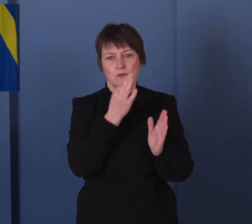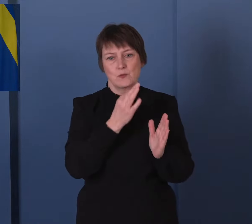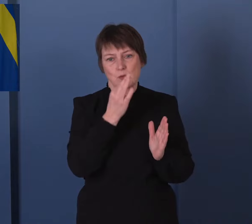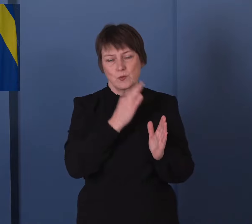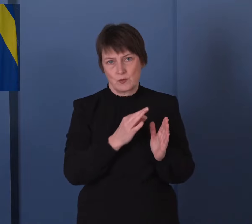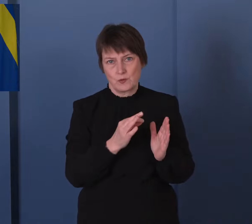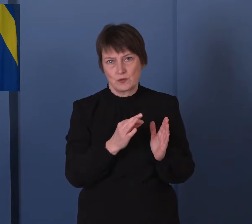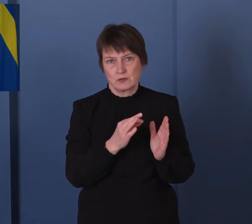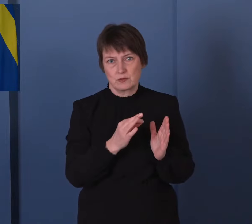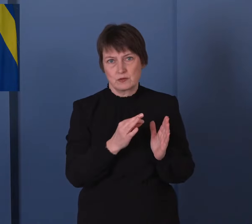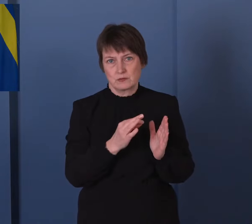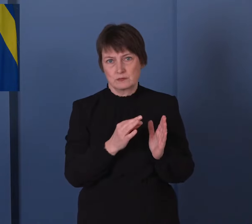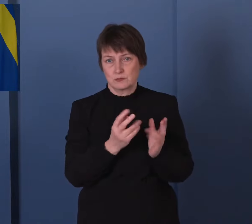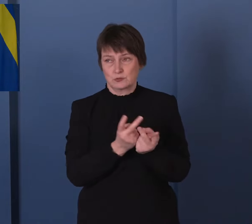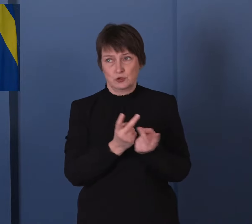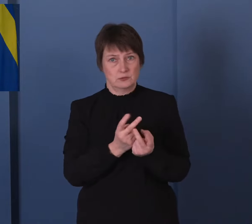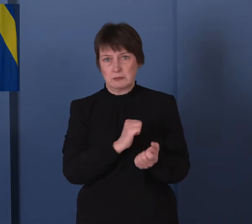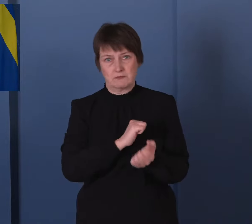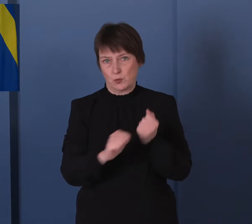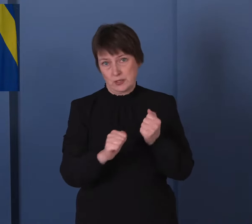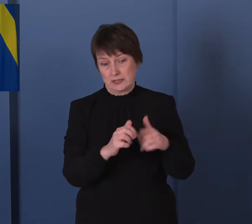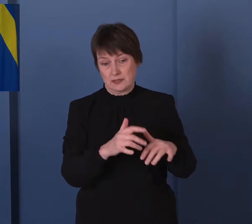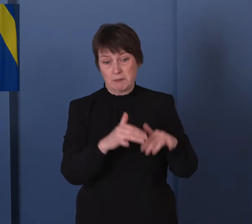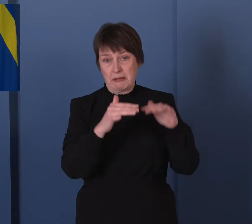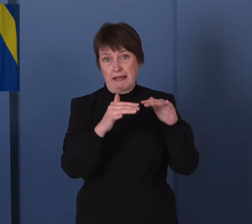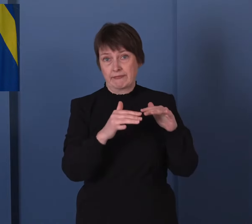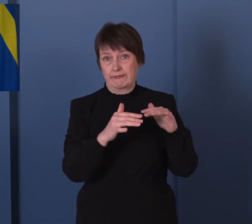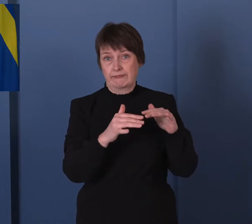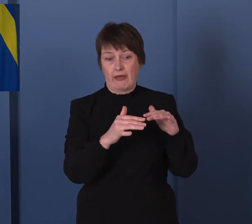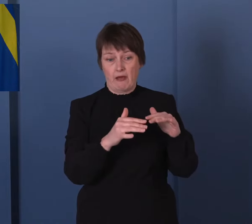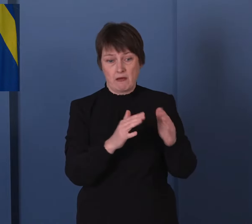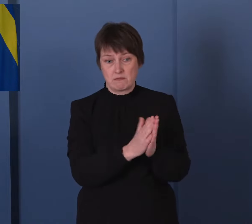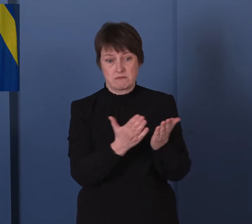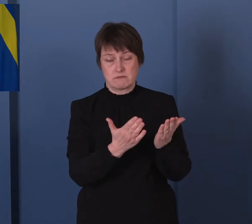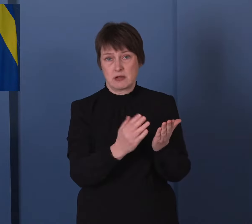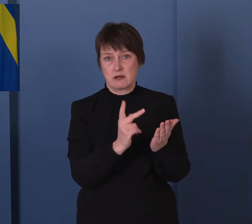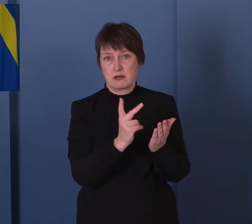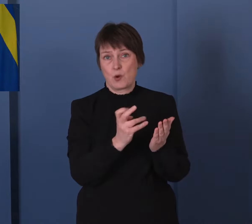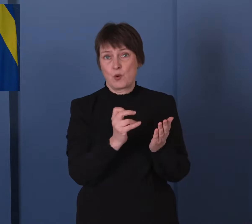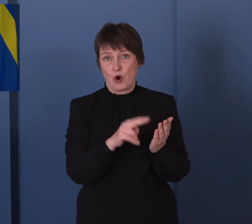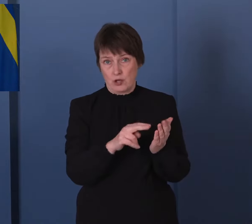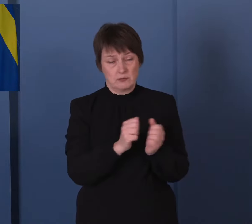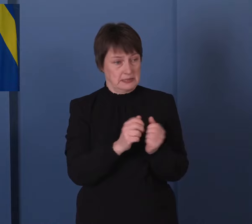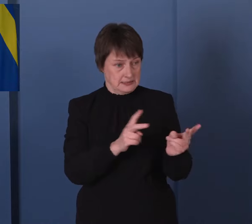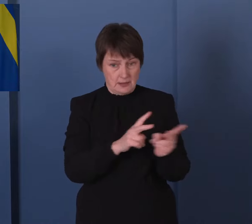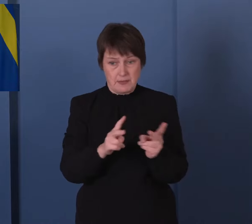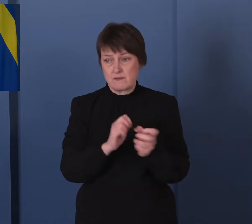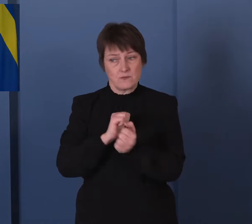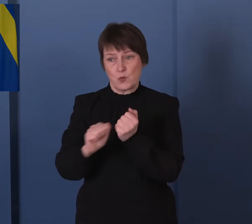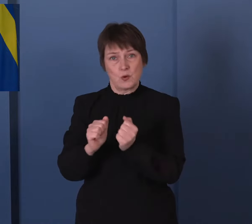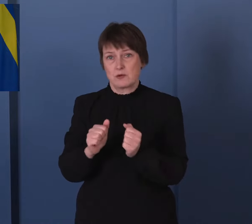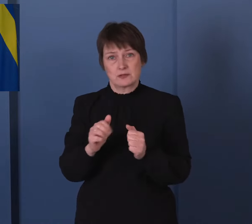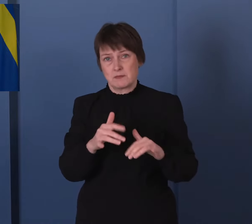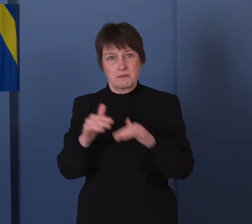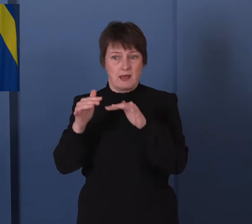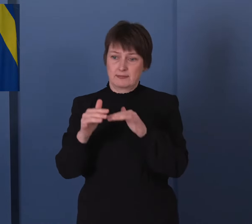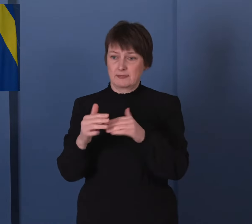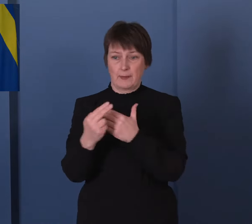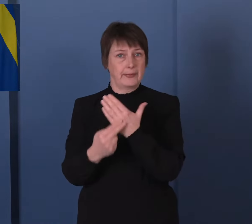not also Bible, because we want to protect that people can believe what they want and that they have the privacy